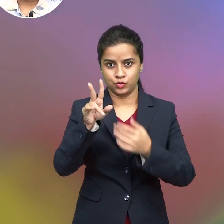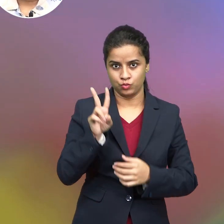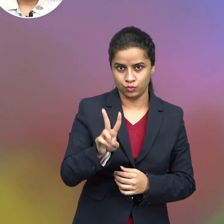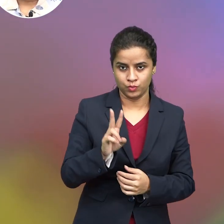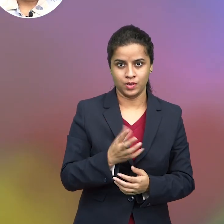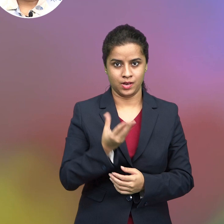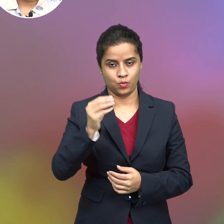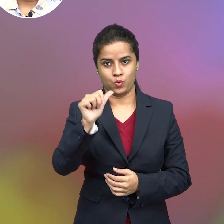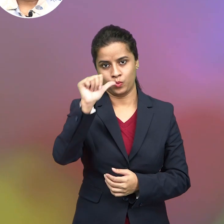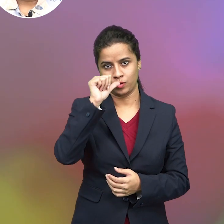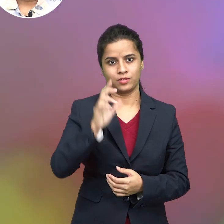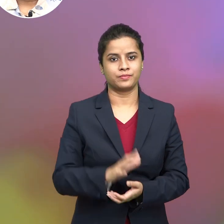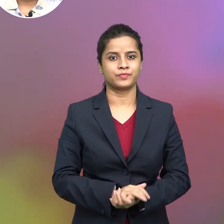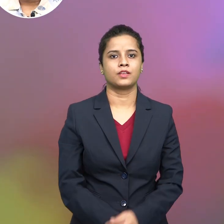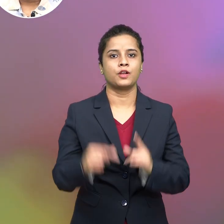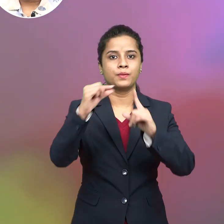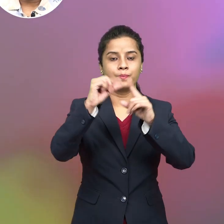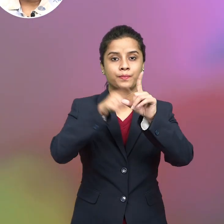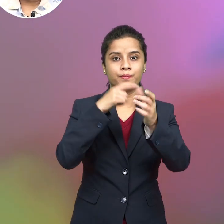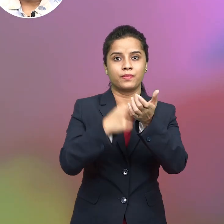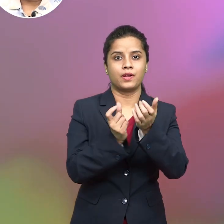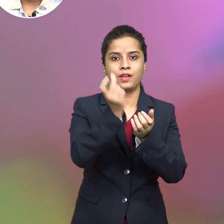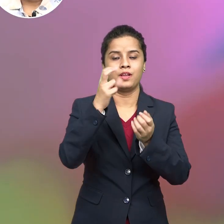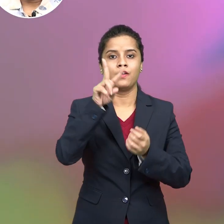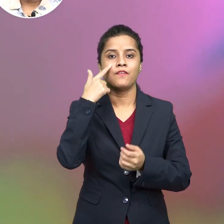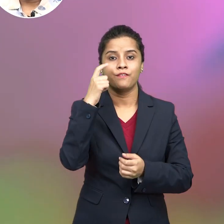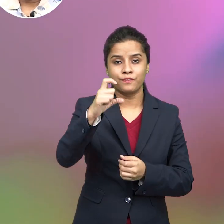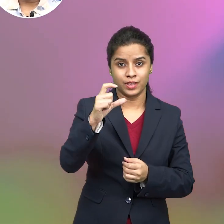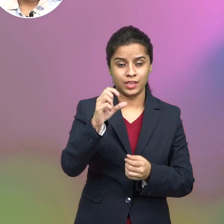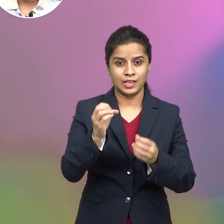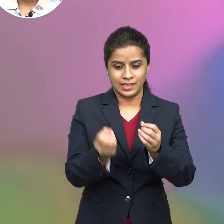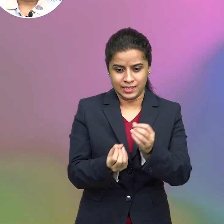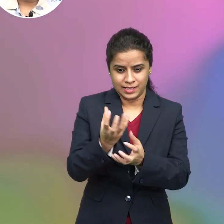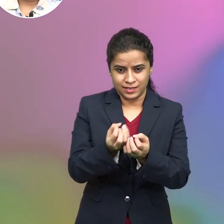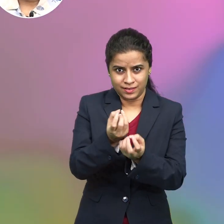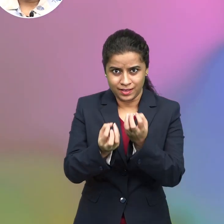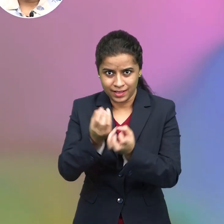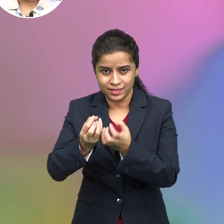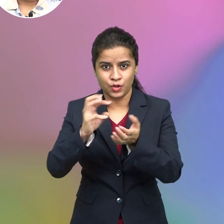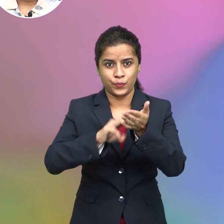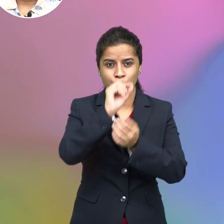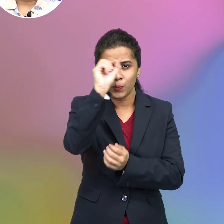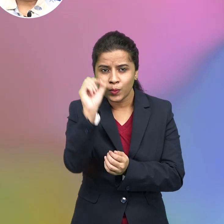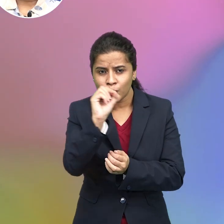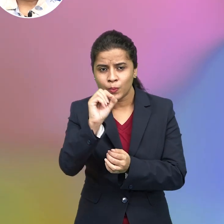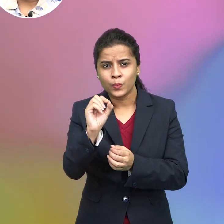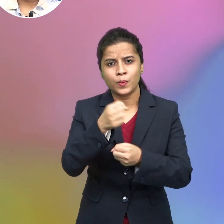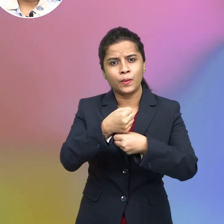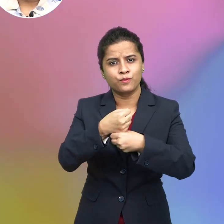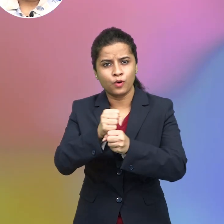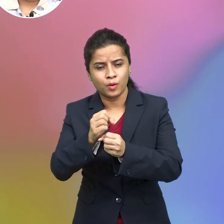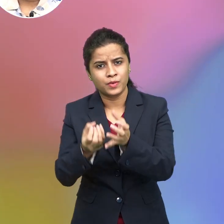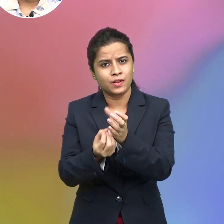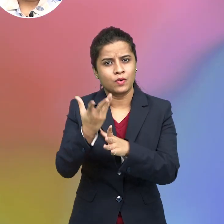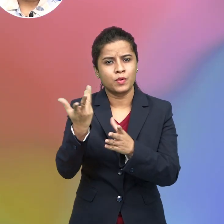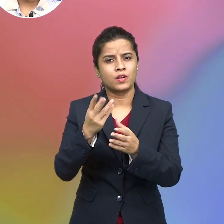NADH2 and water. The pyruvic acid molecules formed are further